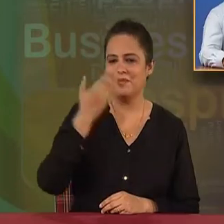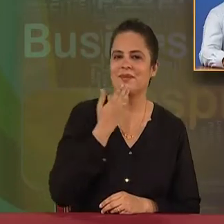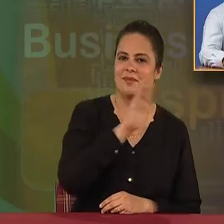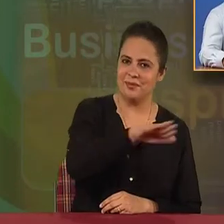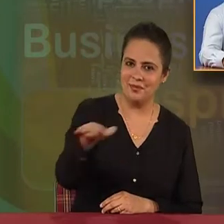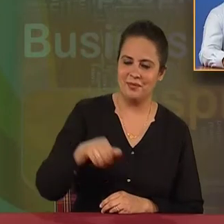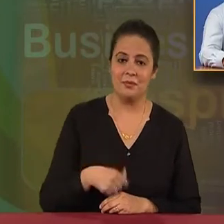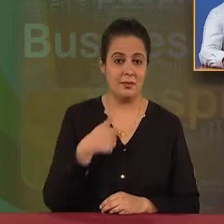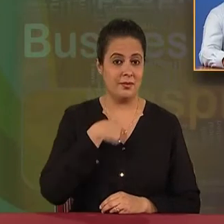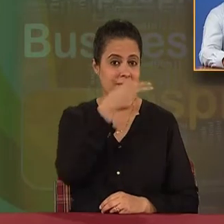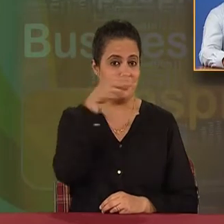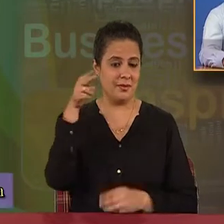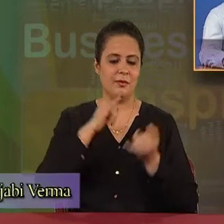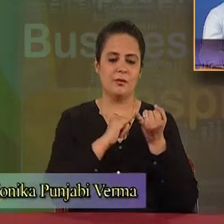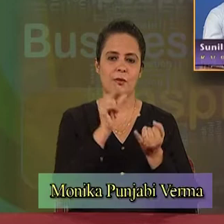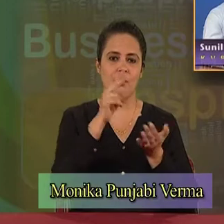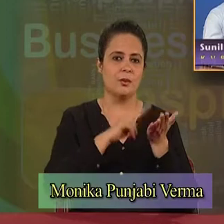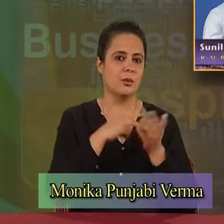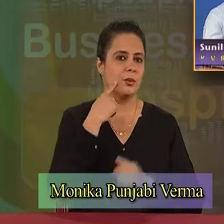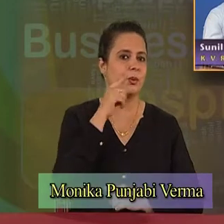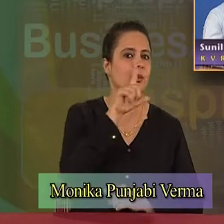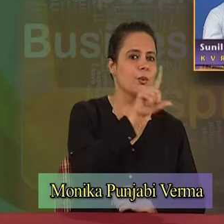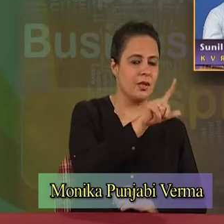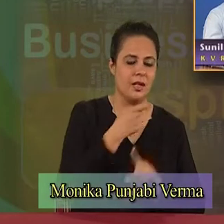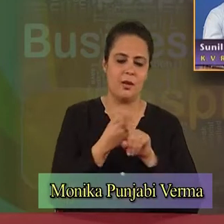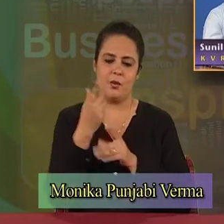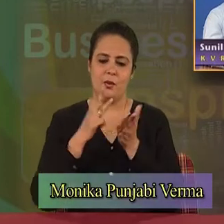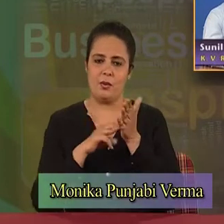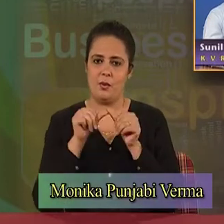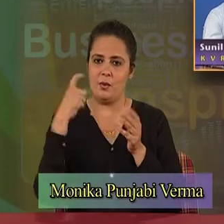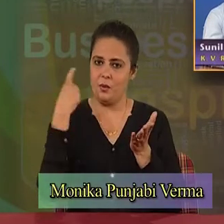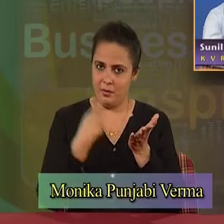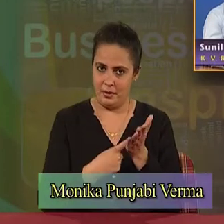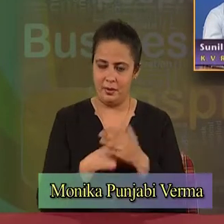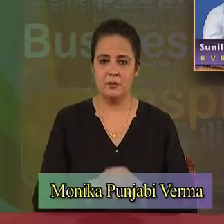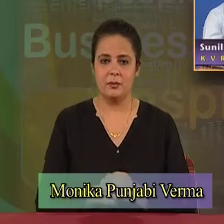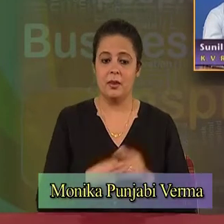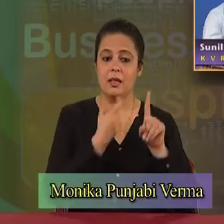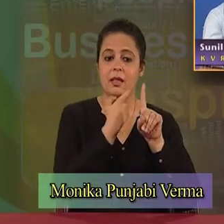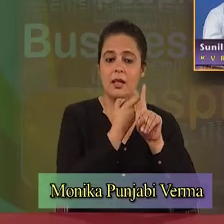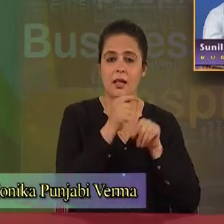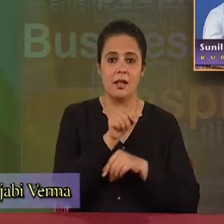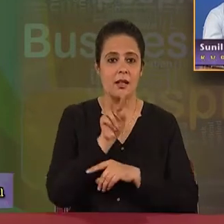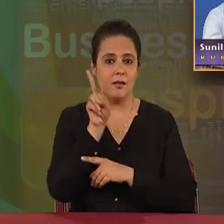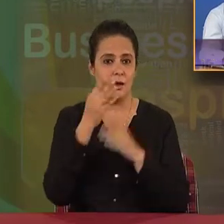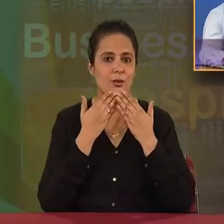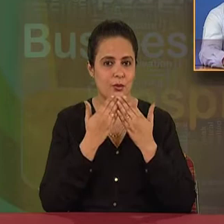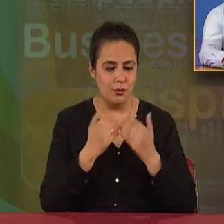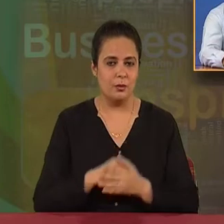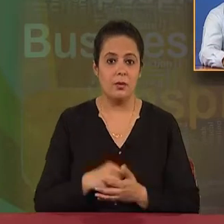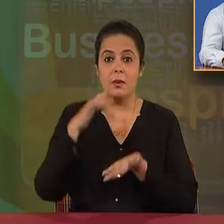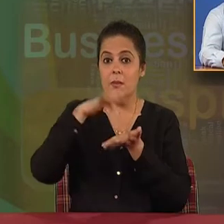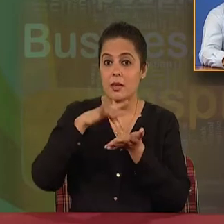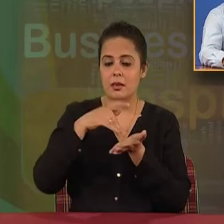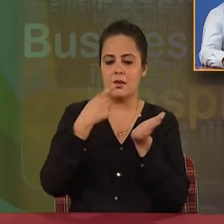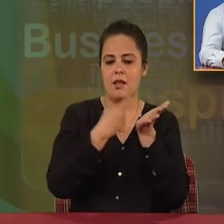Hello students, I am Sunil Kumar, Kendriya Vidyalaya Sector 8, Arkipuram. Let me take you to the first episode of Business